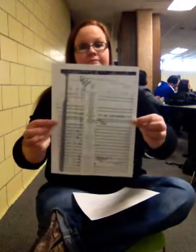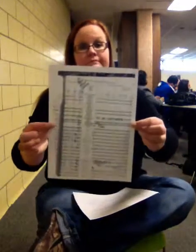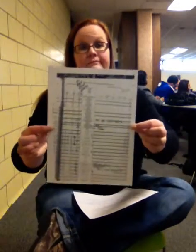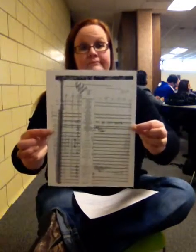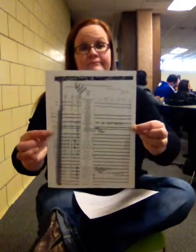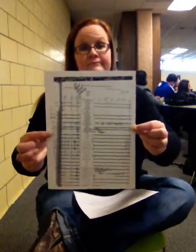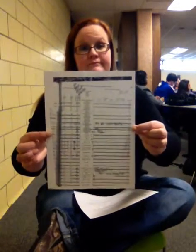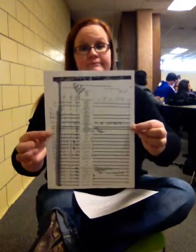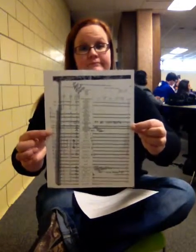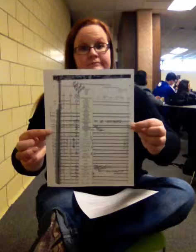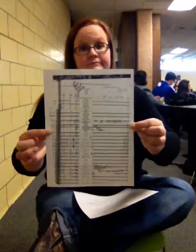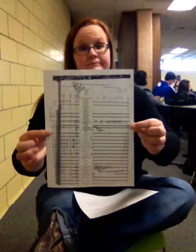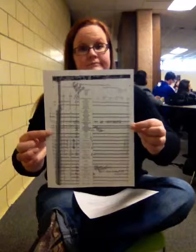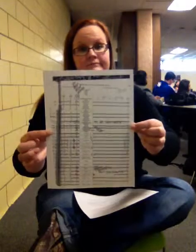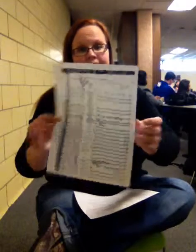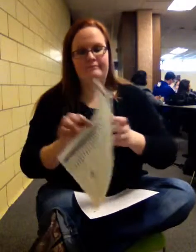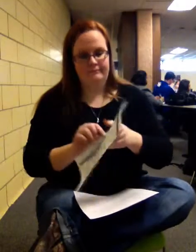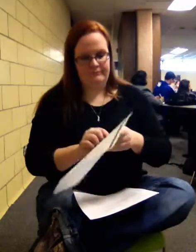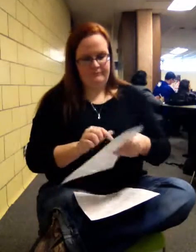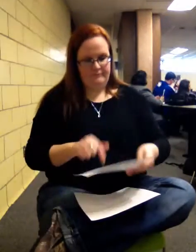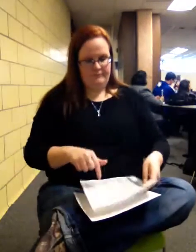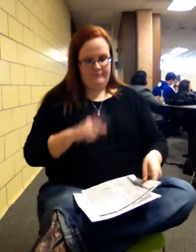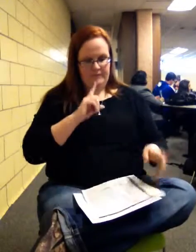So I'm telling you in your